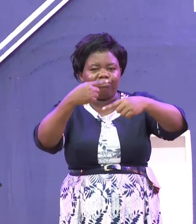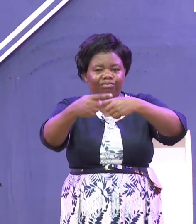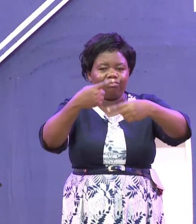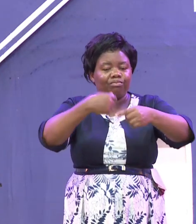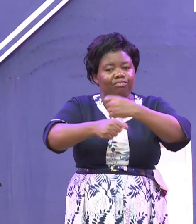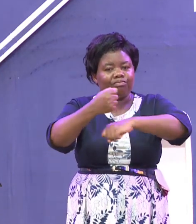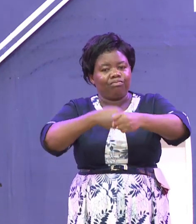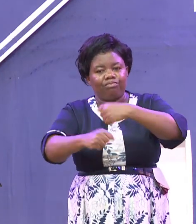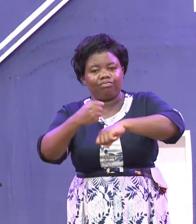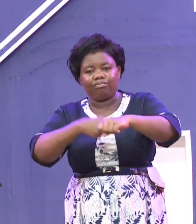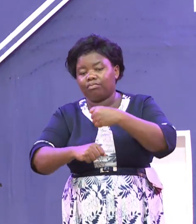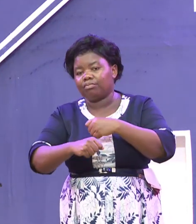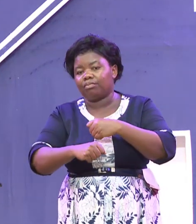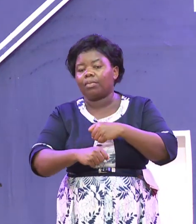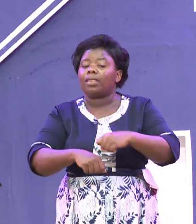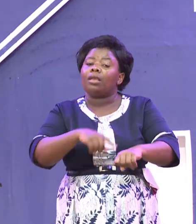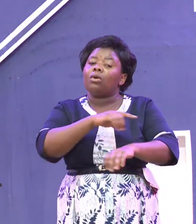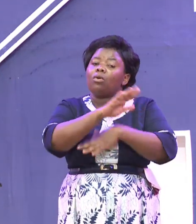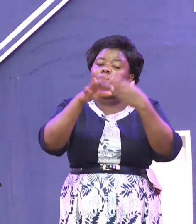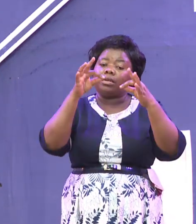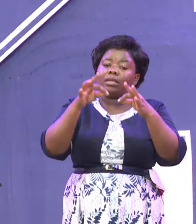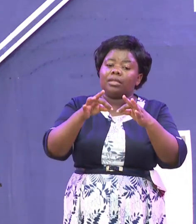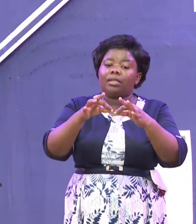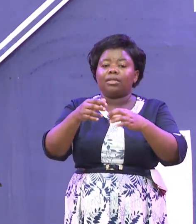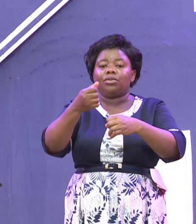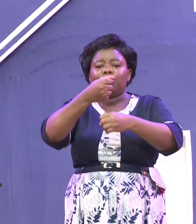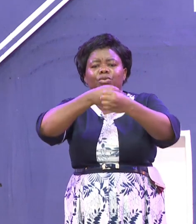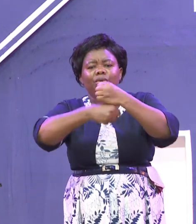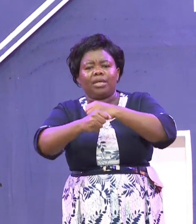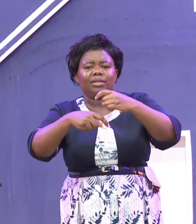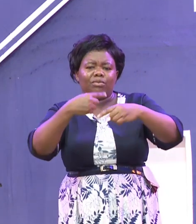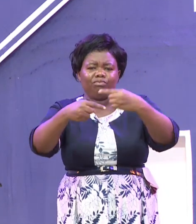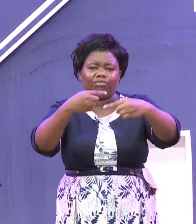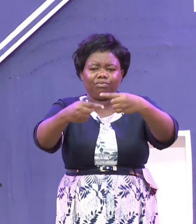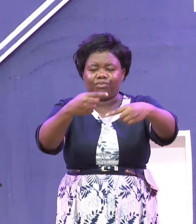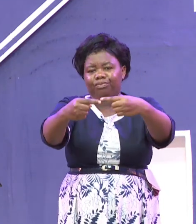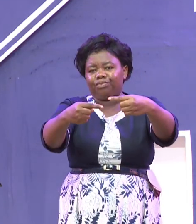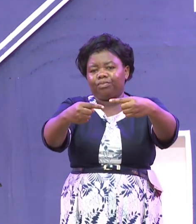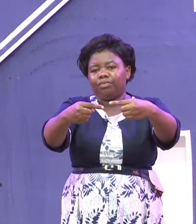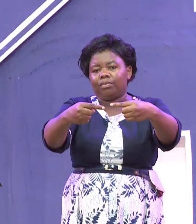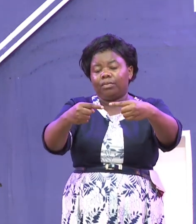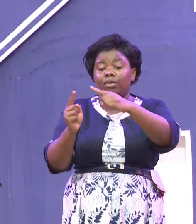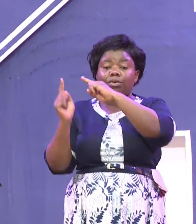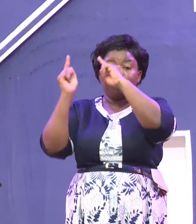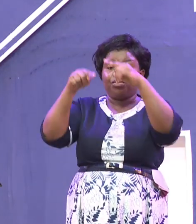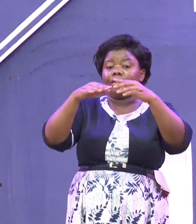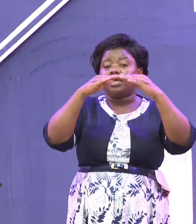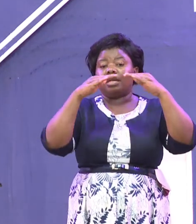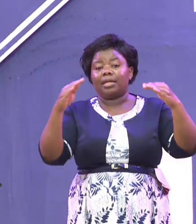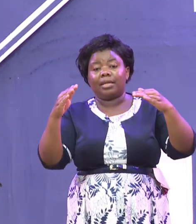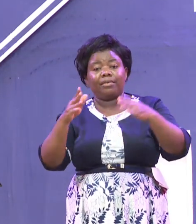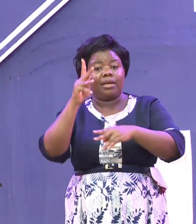something that you do repeatedly. Buli kintu kyokola ng'okiddingana. Everything that you do repeatedly. Otuuka ekiseera abantu